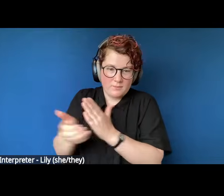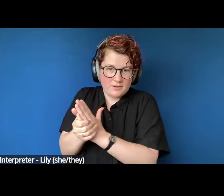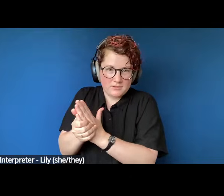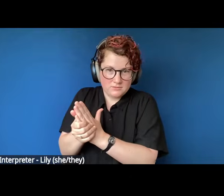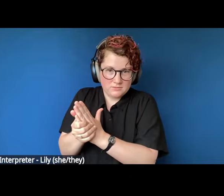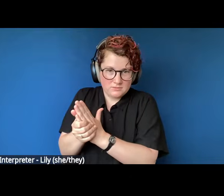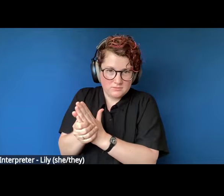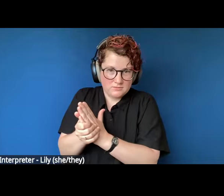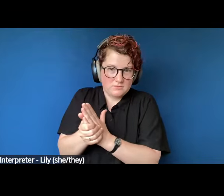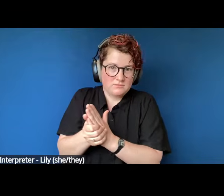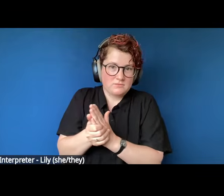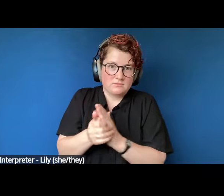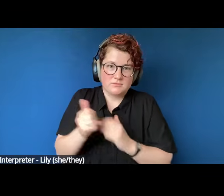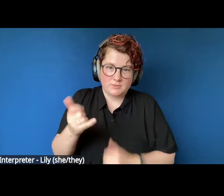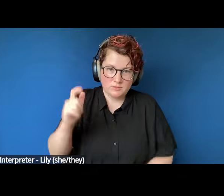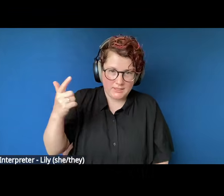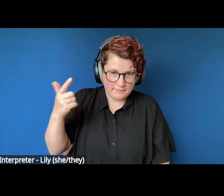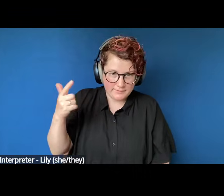seconded.